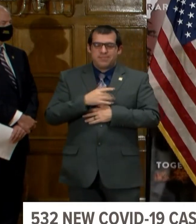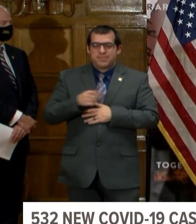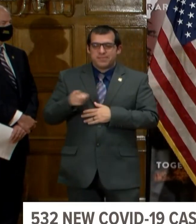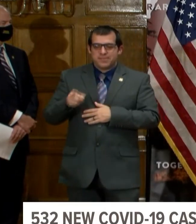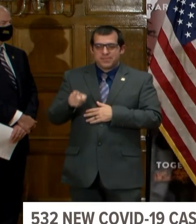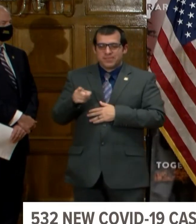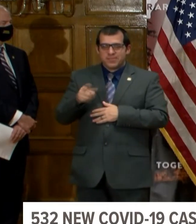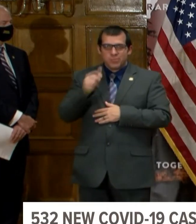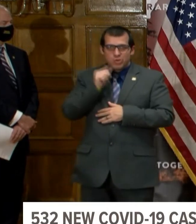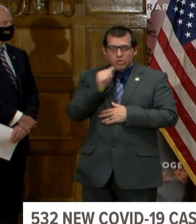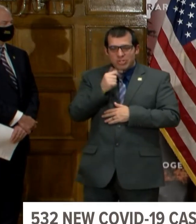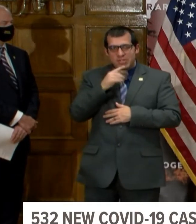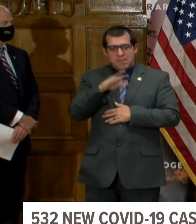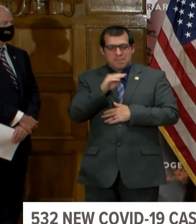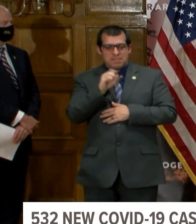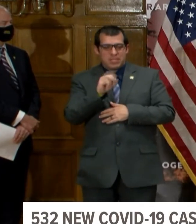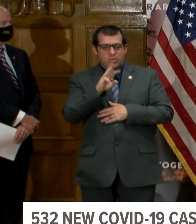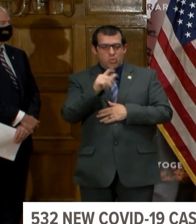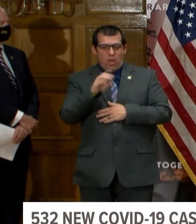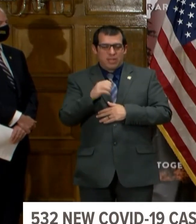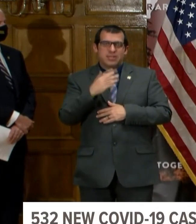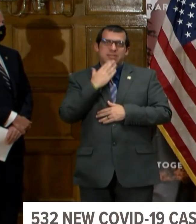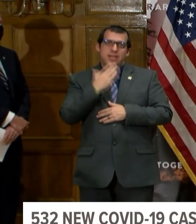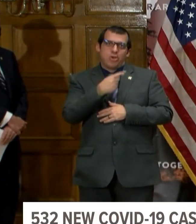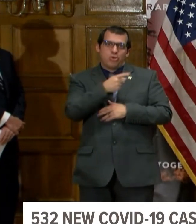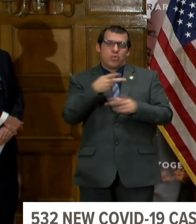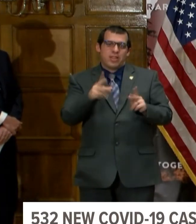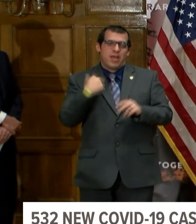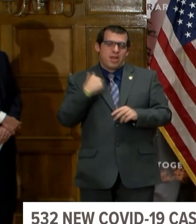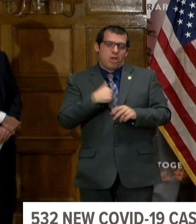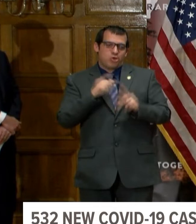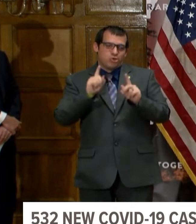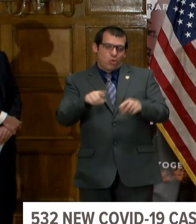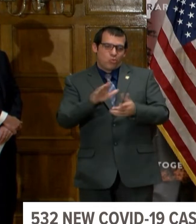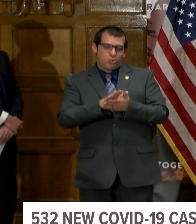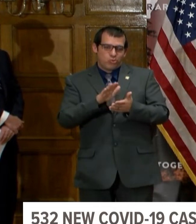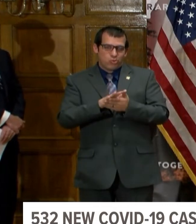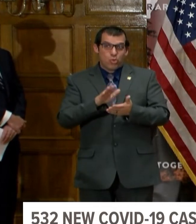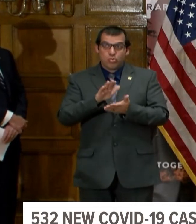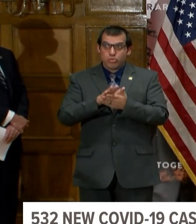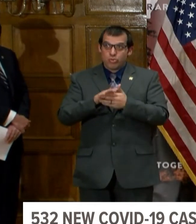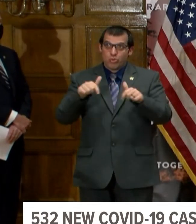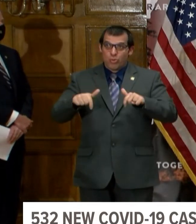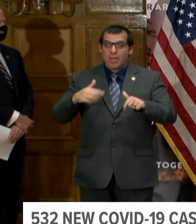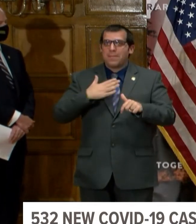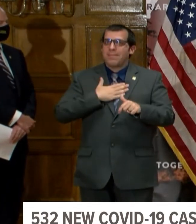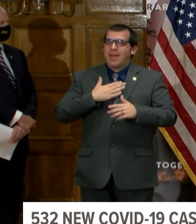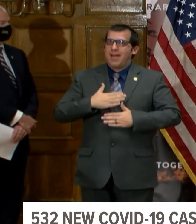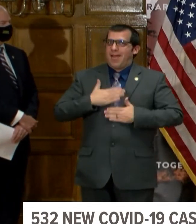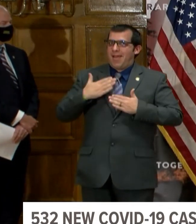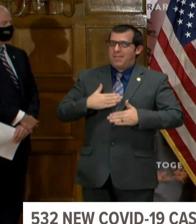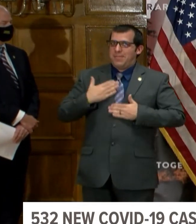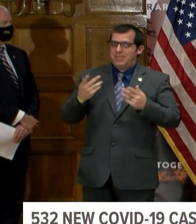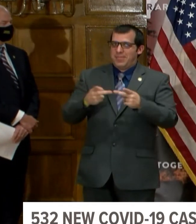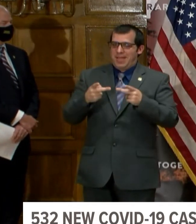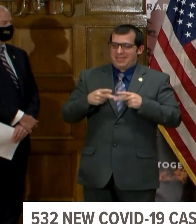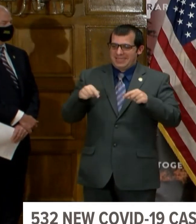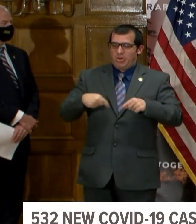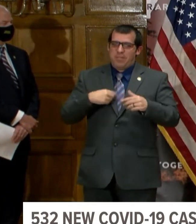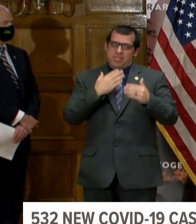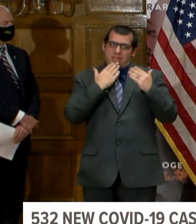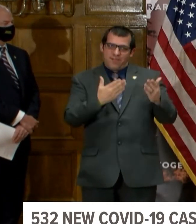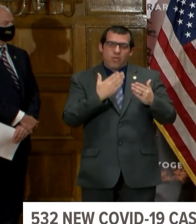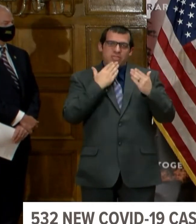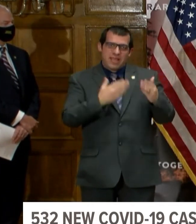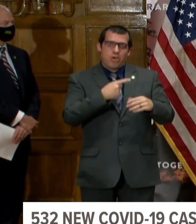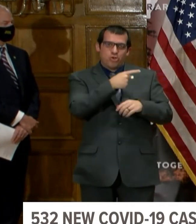said, Ms. Wallace, I'm so happy that you let us go to school. School is my happy place, and I'm thankful to be here. Thank you for